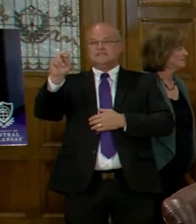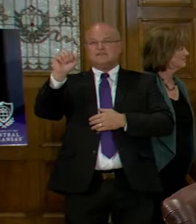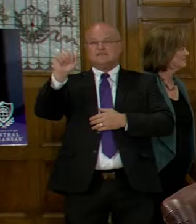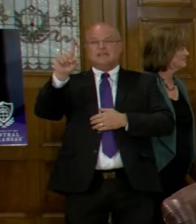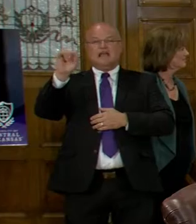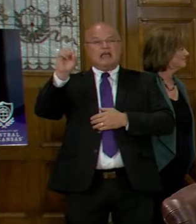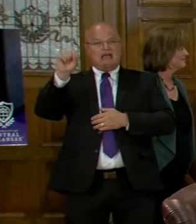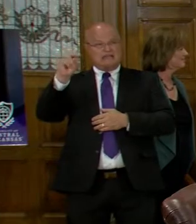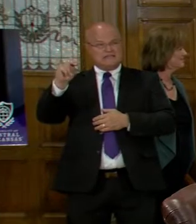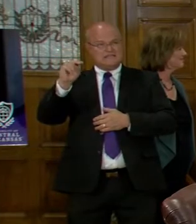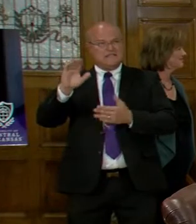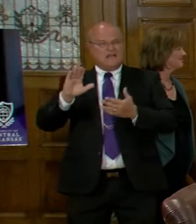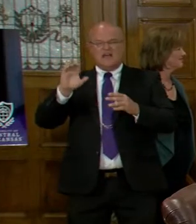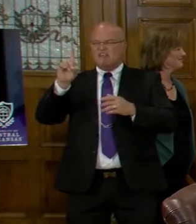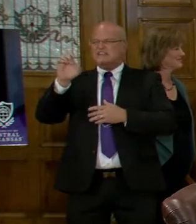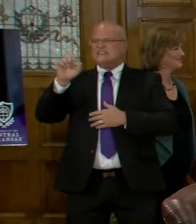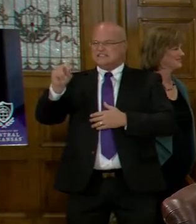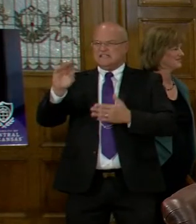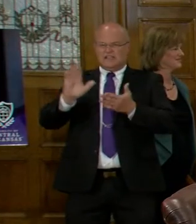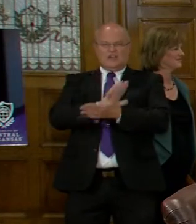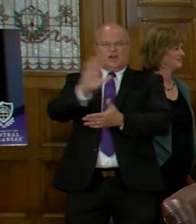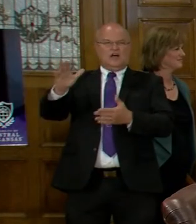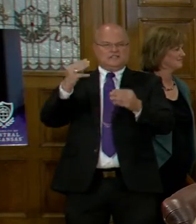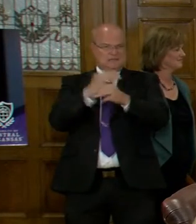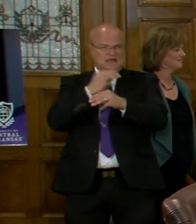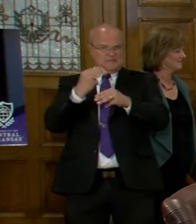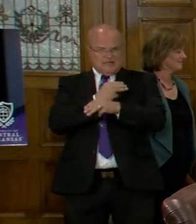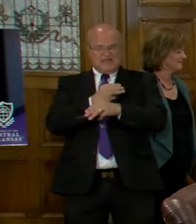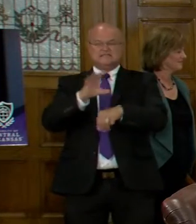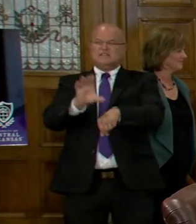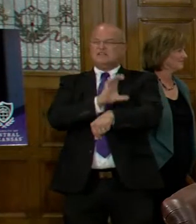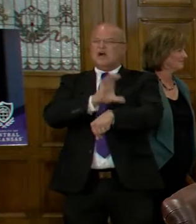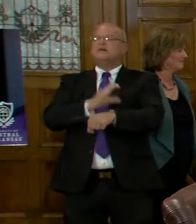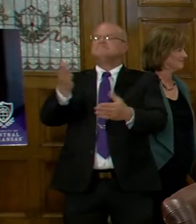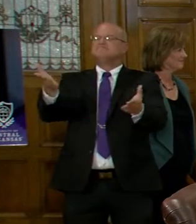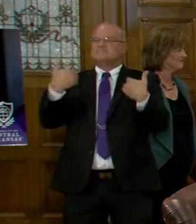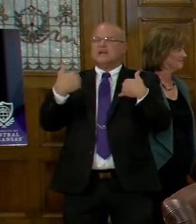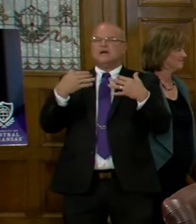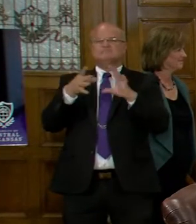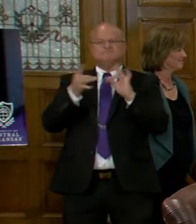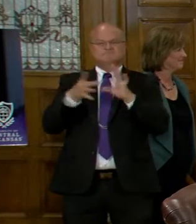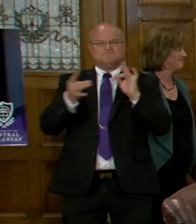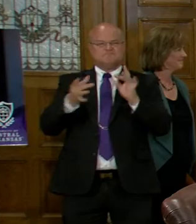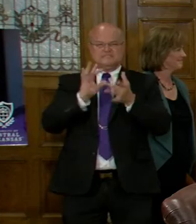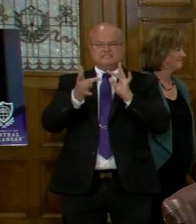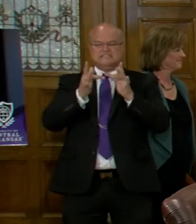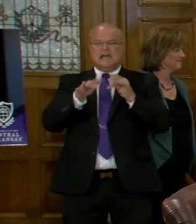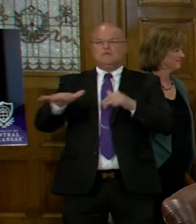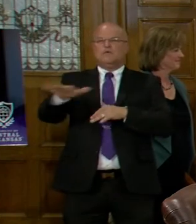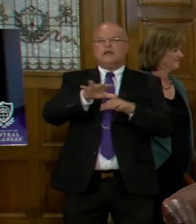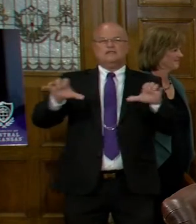and Science and Mathematics, to step forward and talk a little bit about what the range is going to do for us. Thank you.